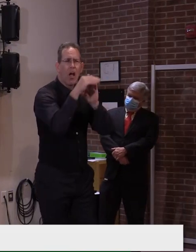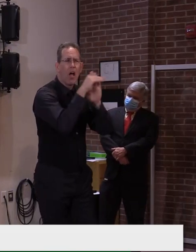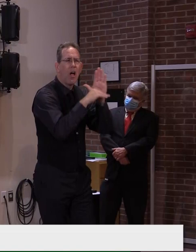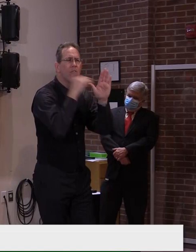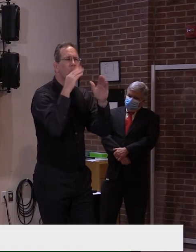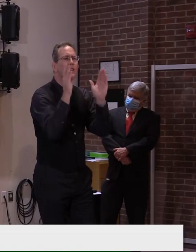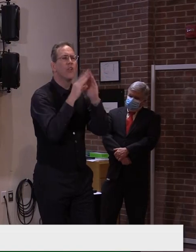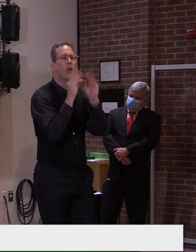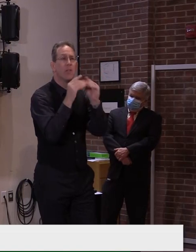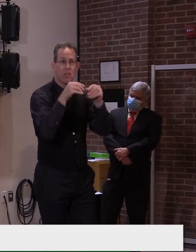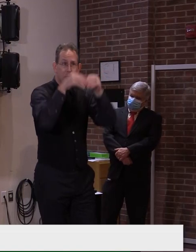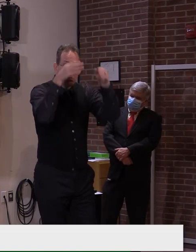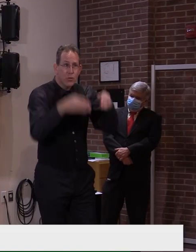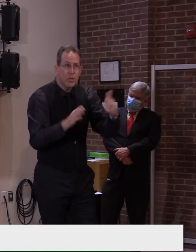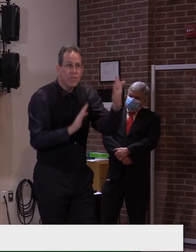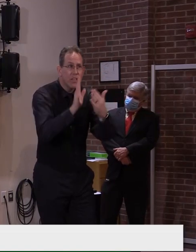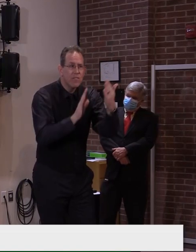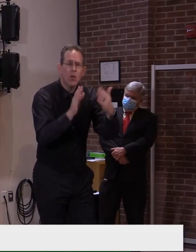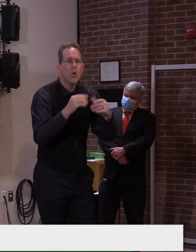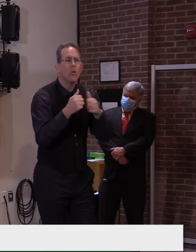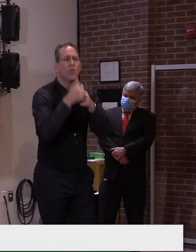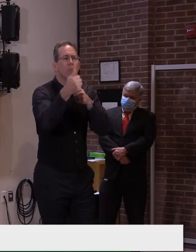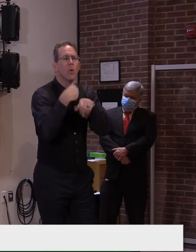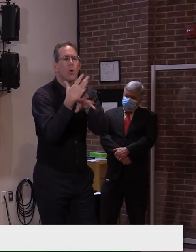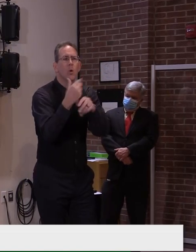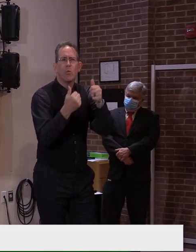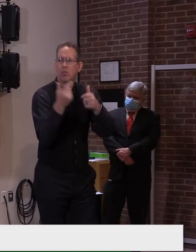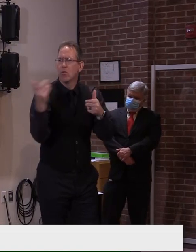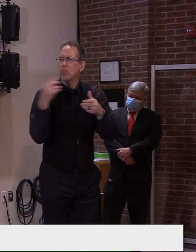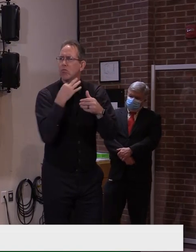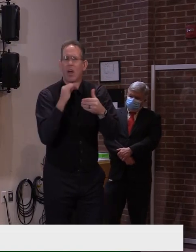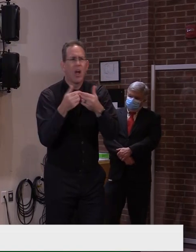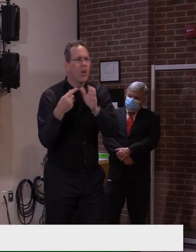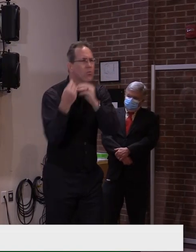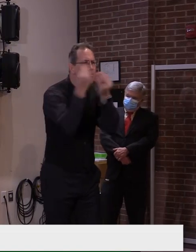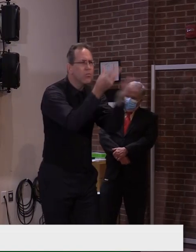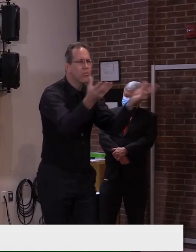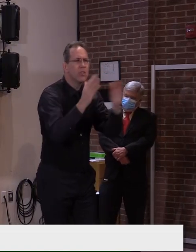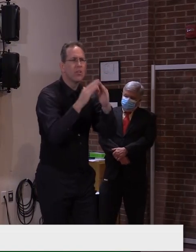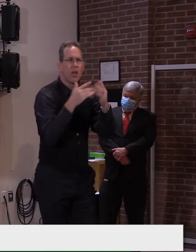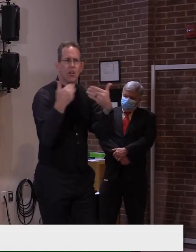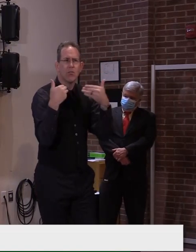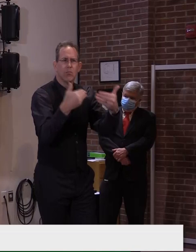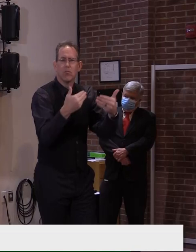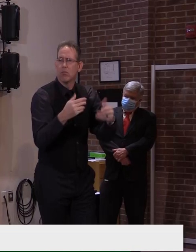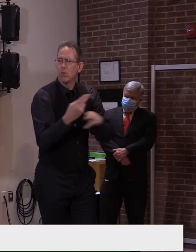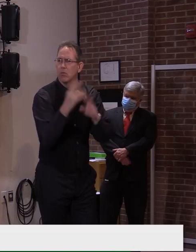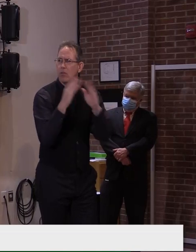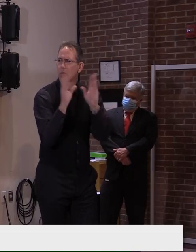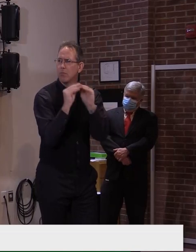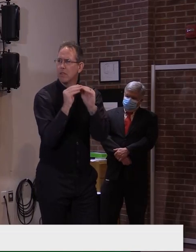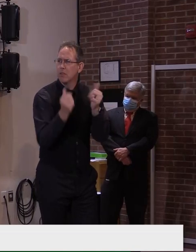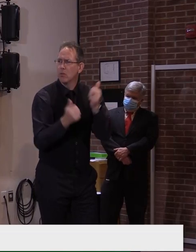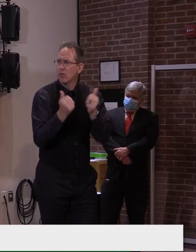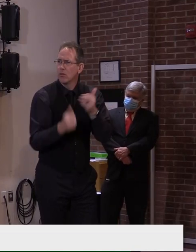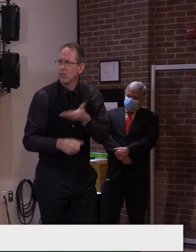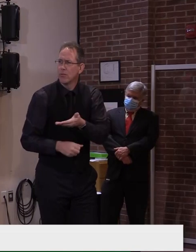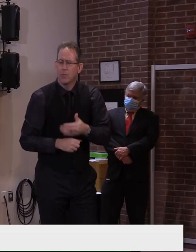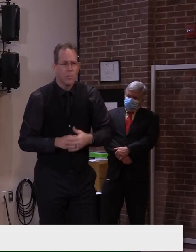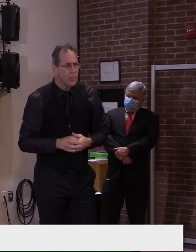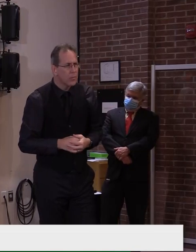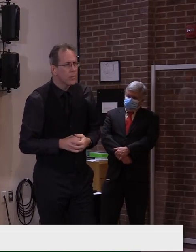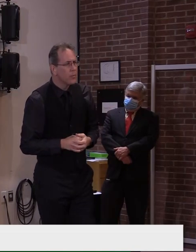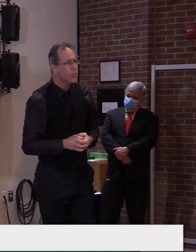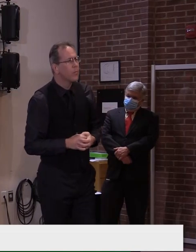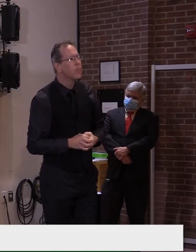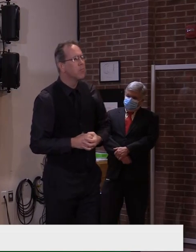be safe to have town meetings in person or if it's going to look more like last year's town meeting. Again, I think the legislature will have